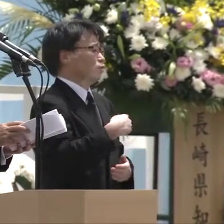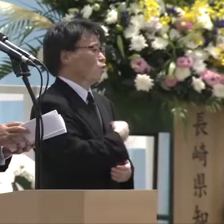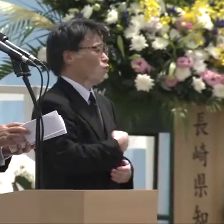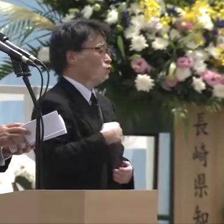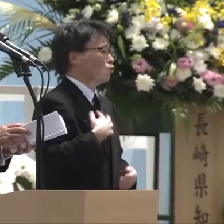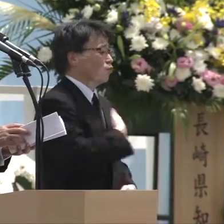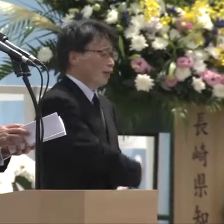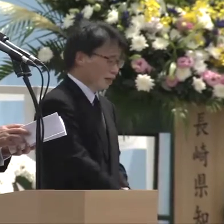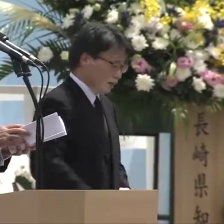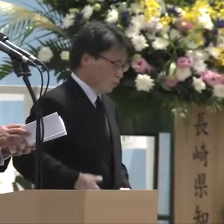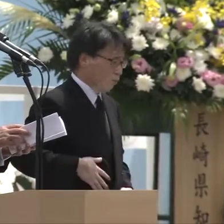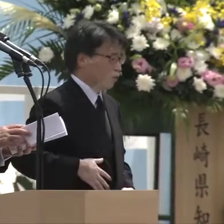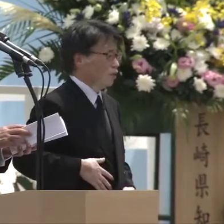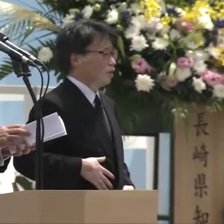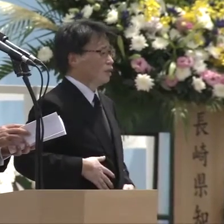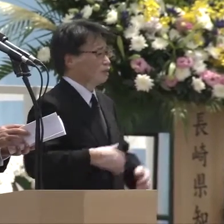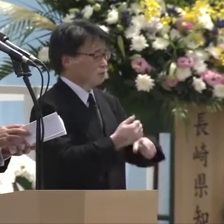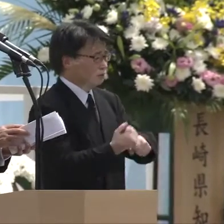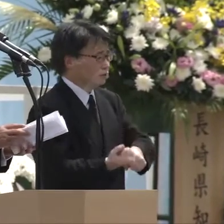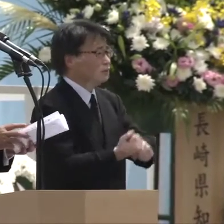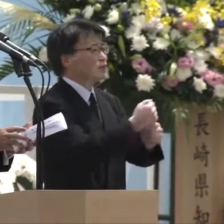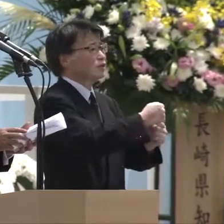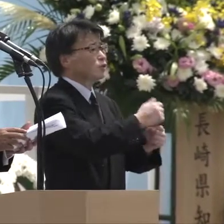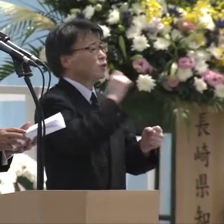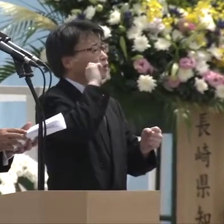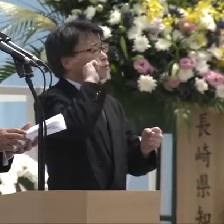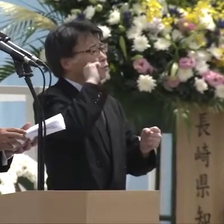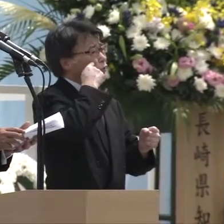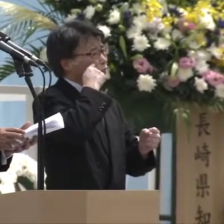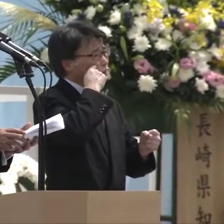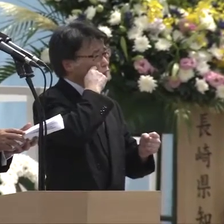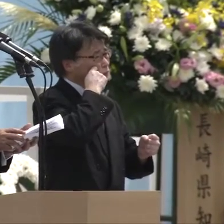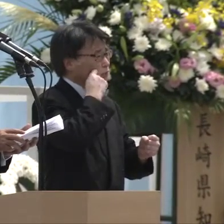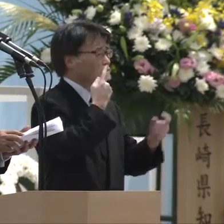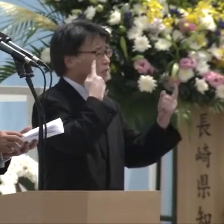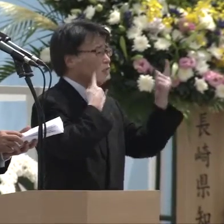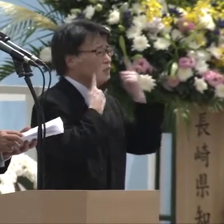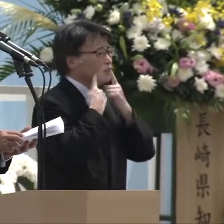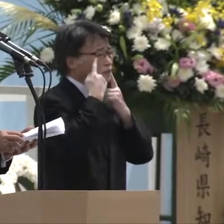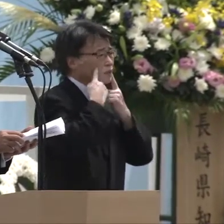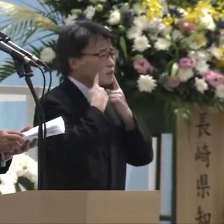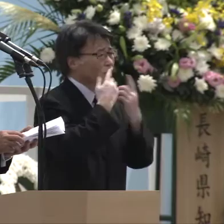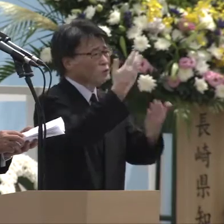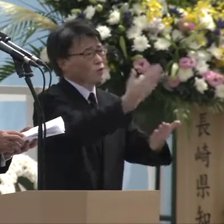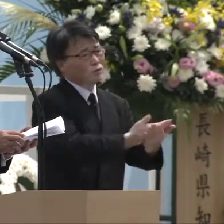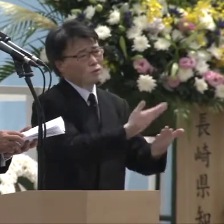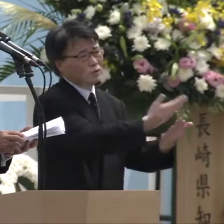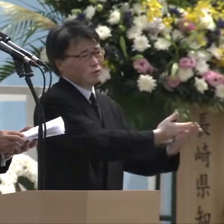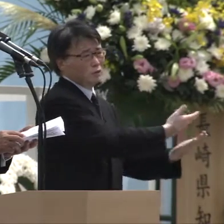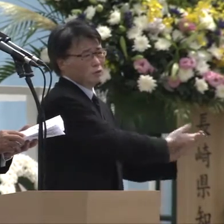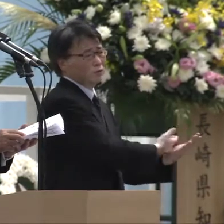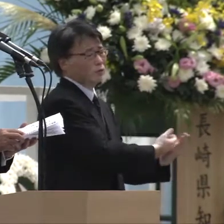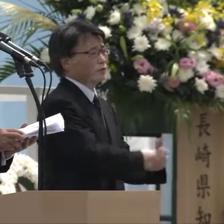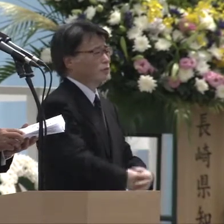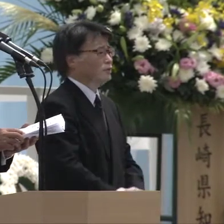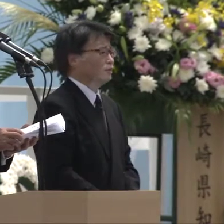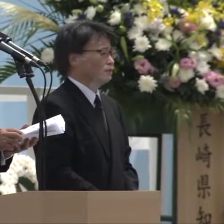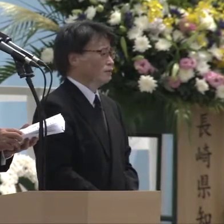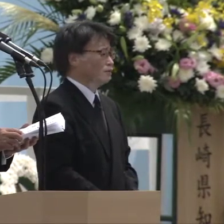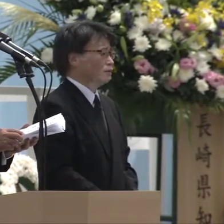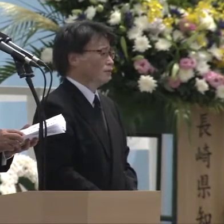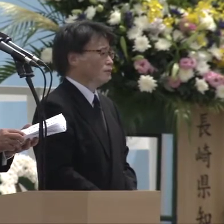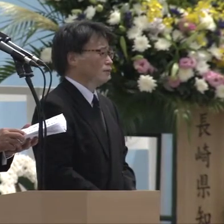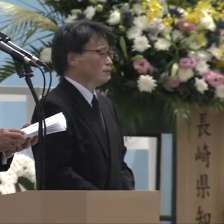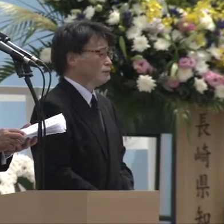And beyond that, it also left the huge scars that will never heal in the body and the minds of those who narrowly managed to survive the